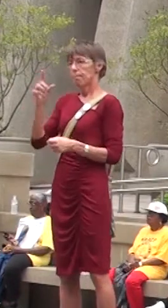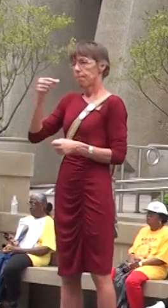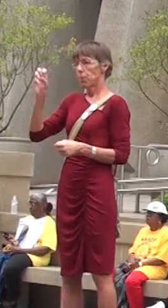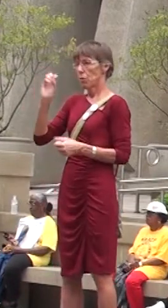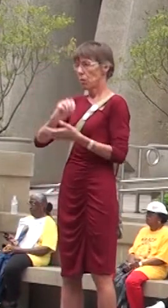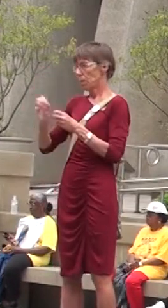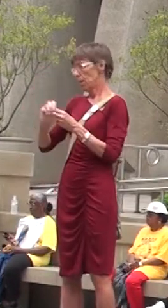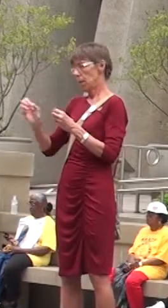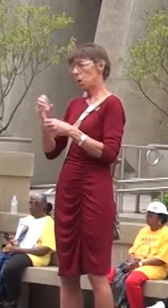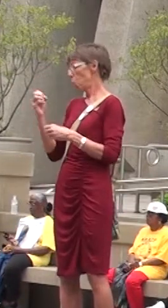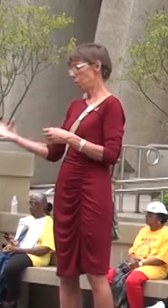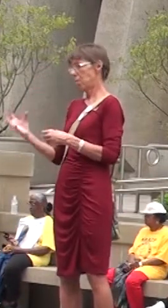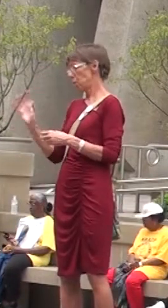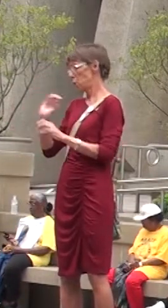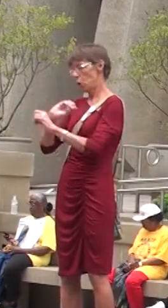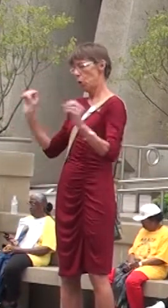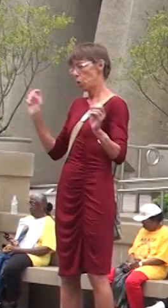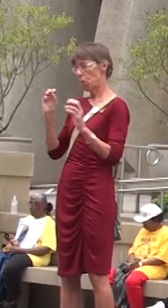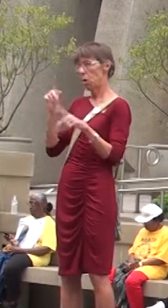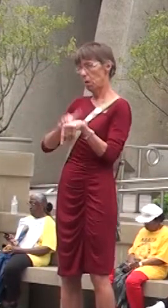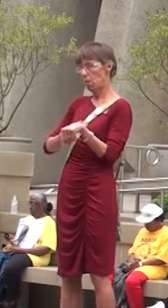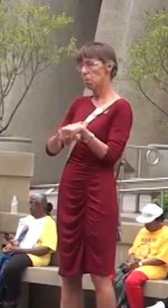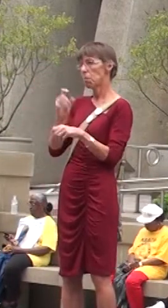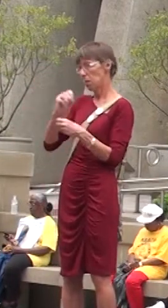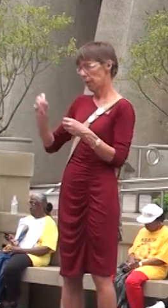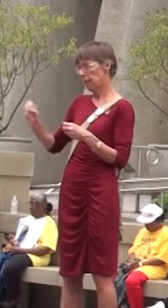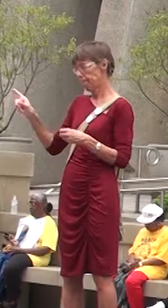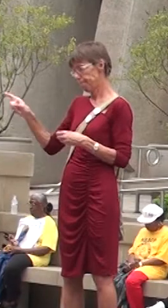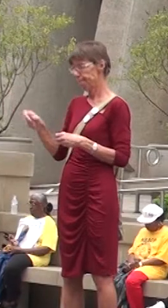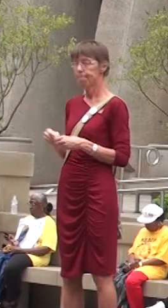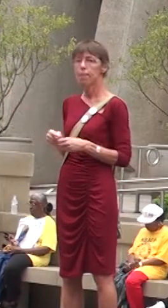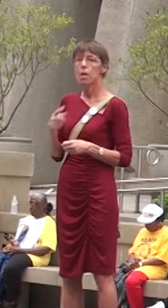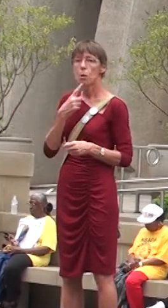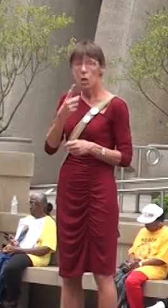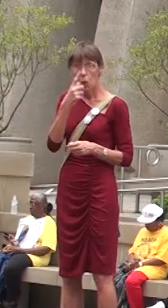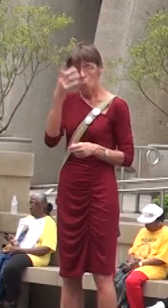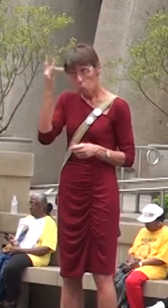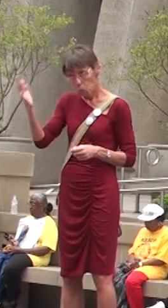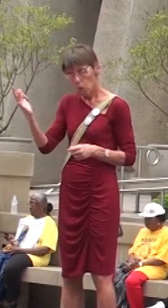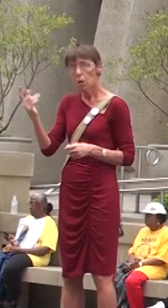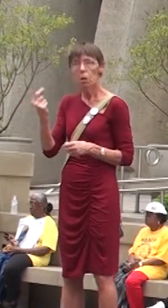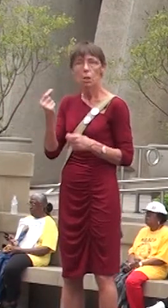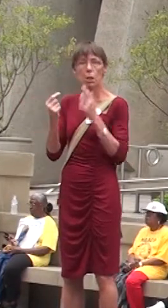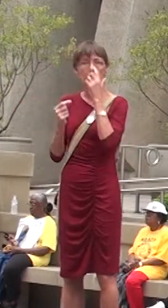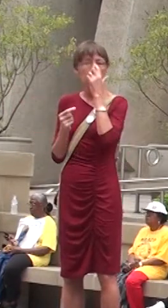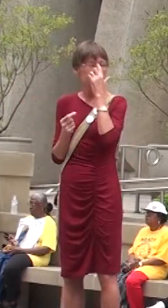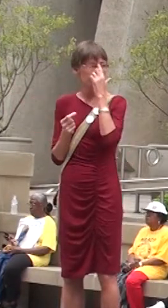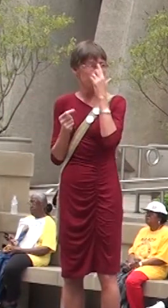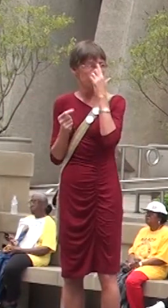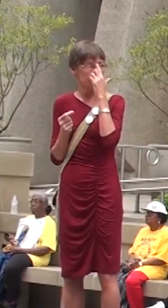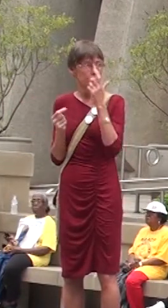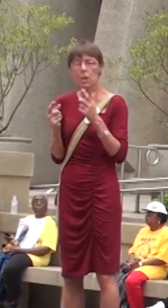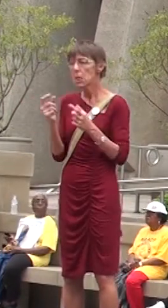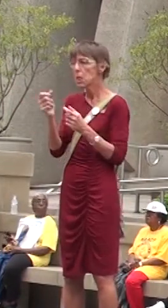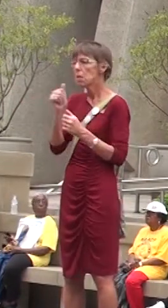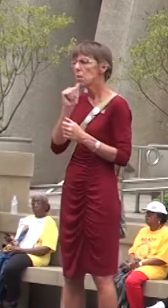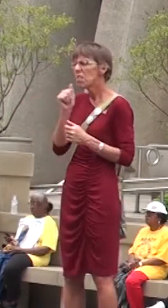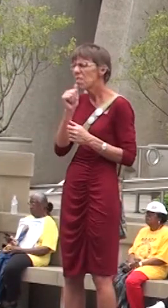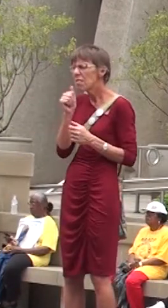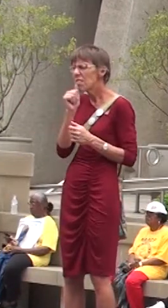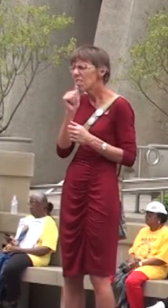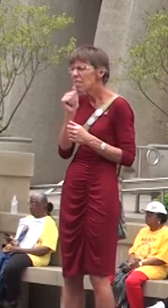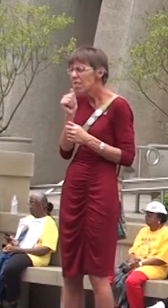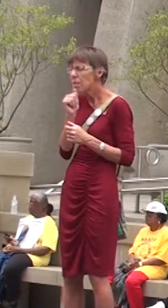Shame. But let me tell you why they did what they did at the end of the session, using underhanded secret